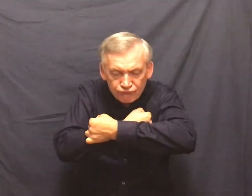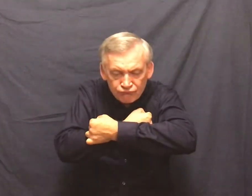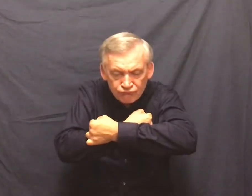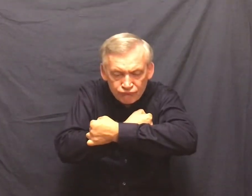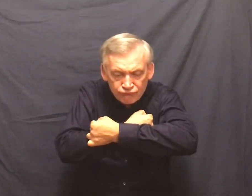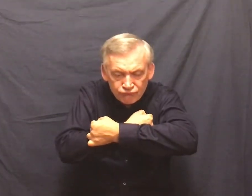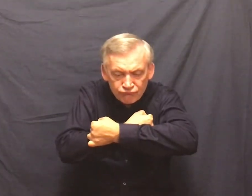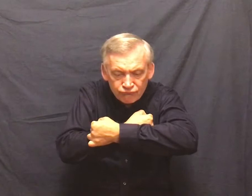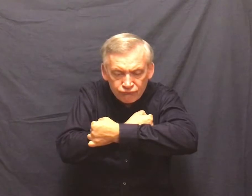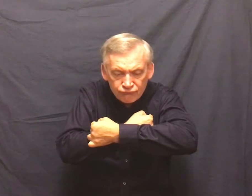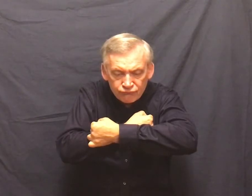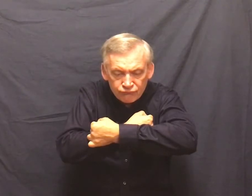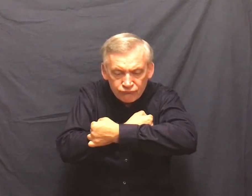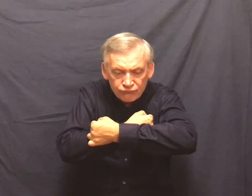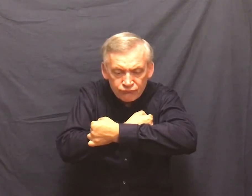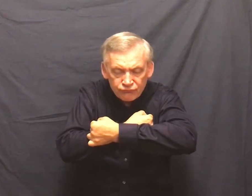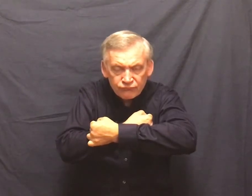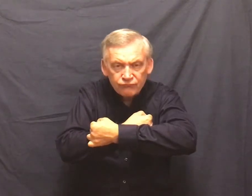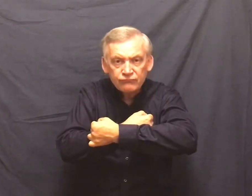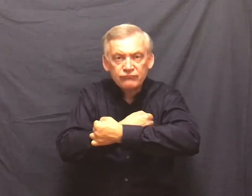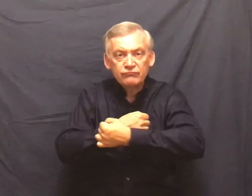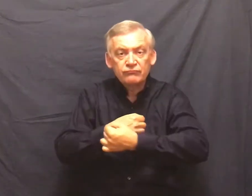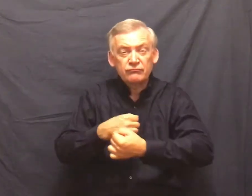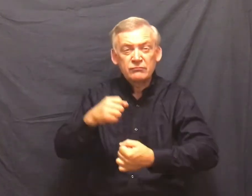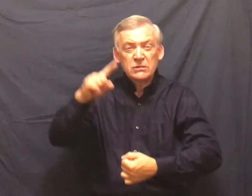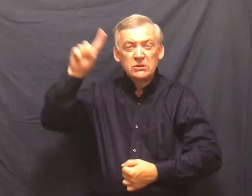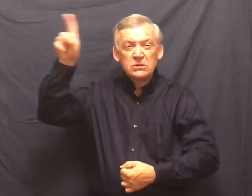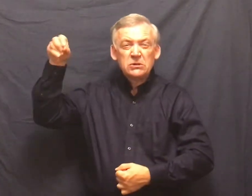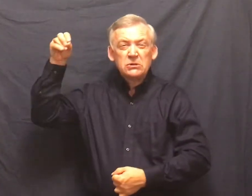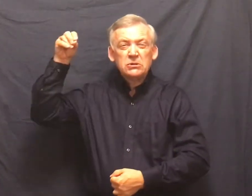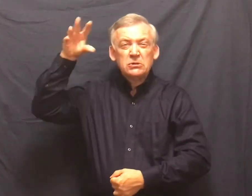The light climbed on out of the valley.